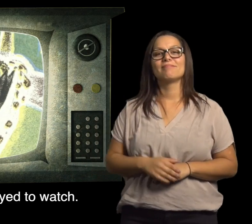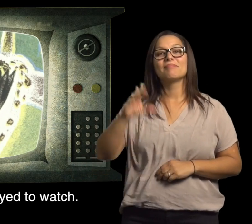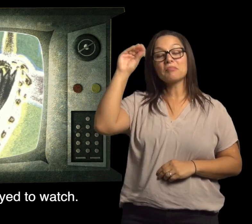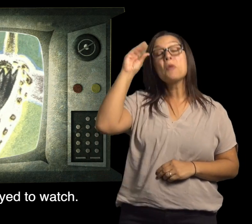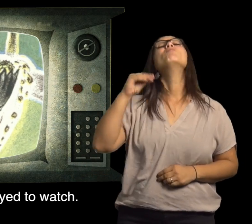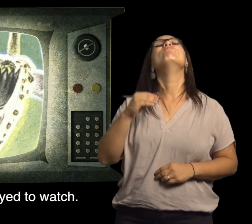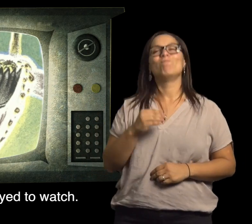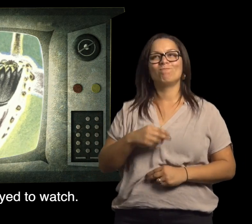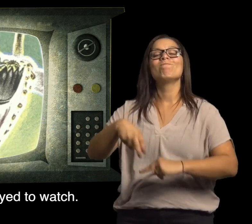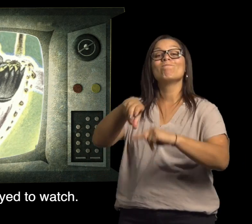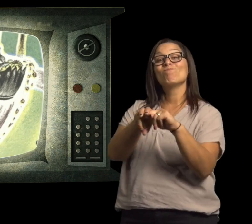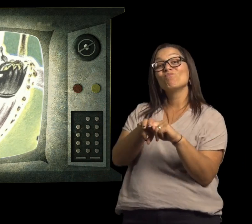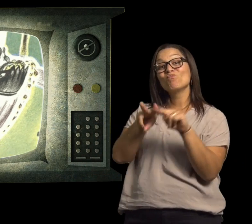boy stayed to watch.